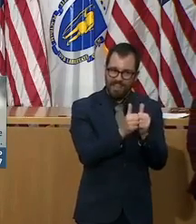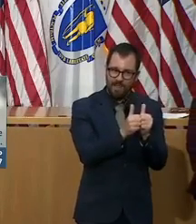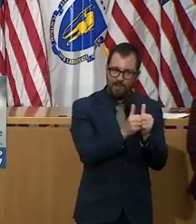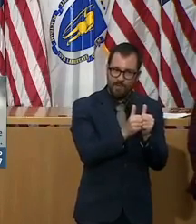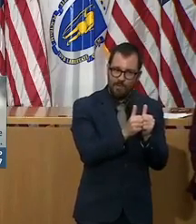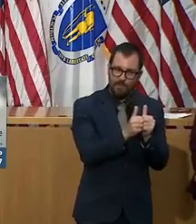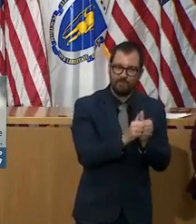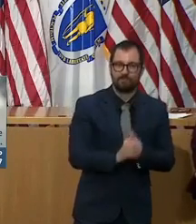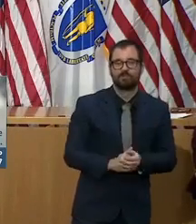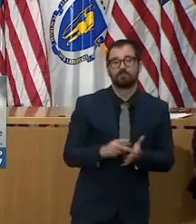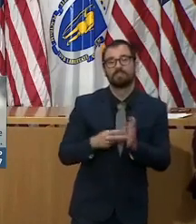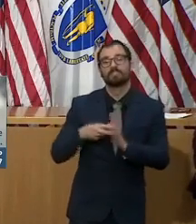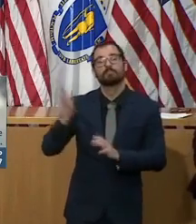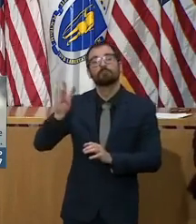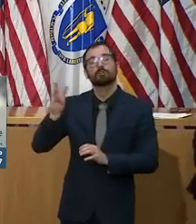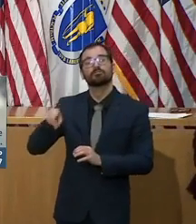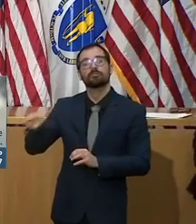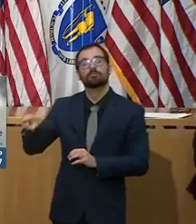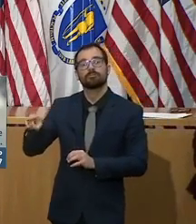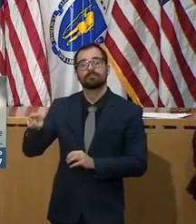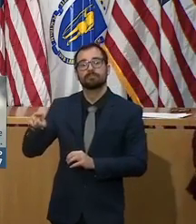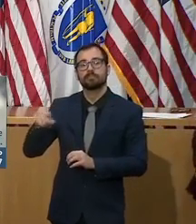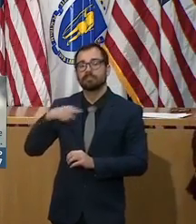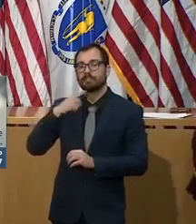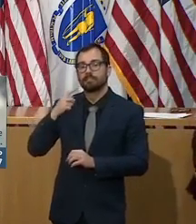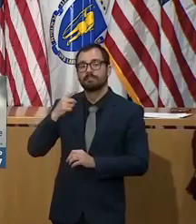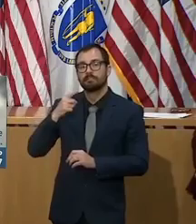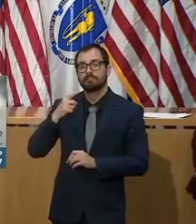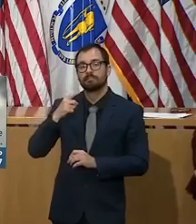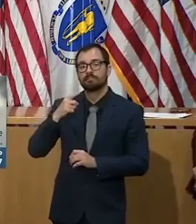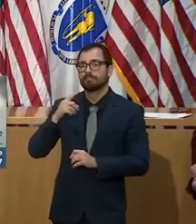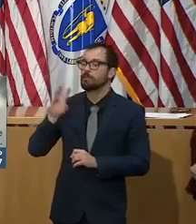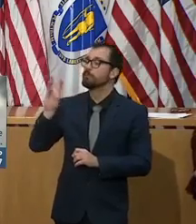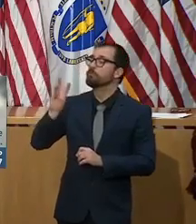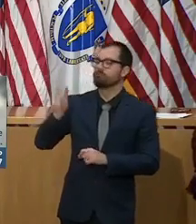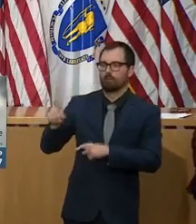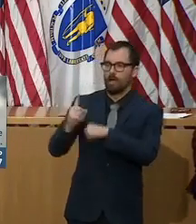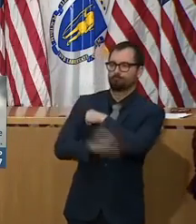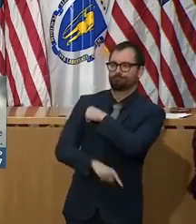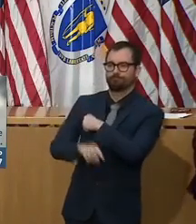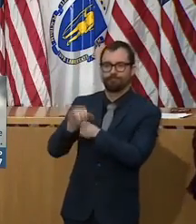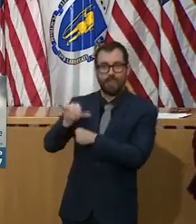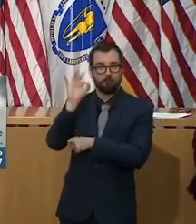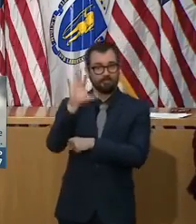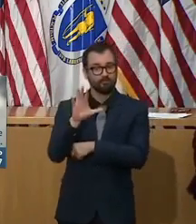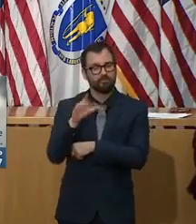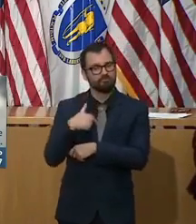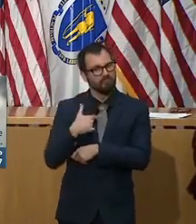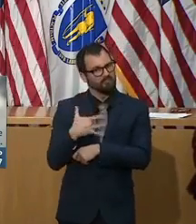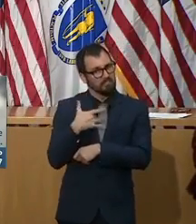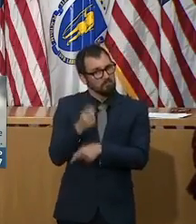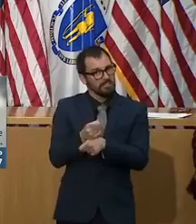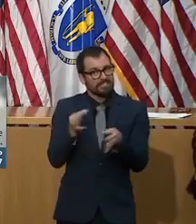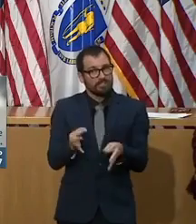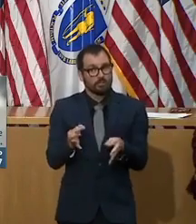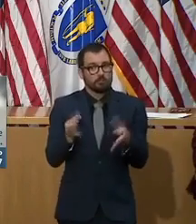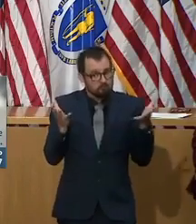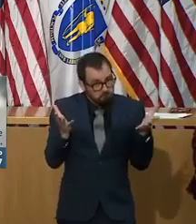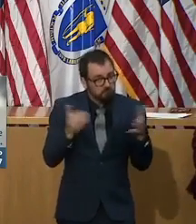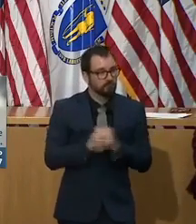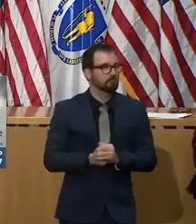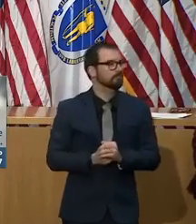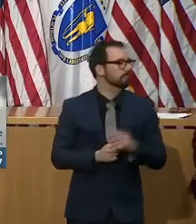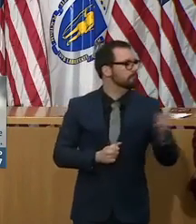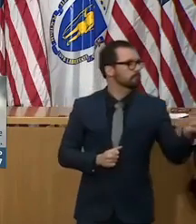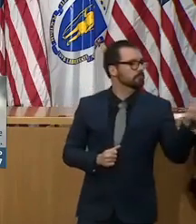state could see as many as 26,000 or 27,000 deaths if the state were to reopen as early as May 25th, minimal